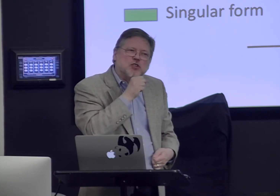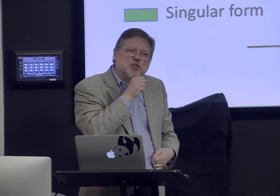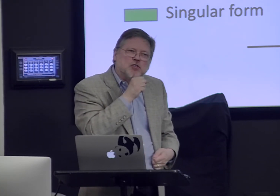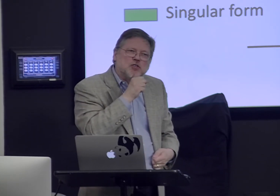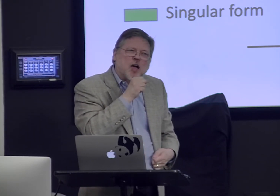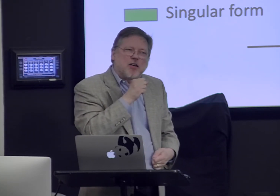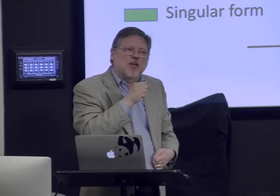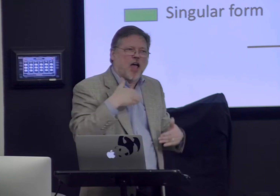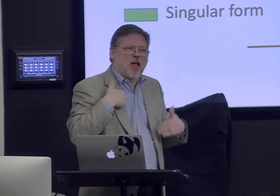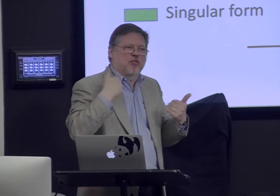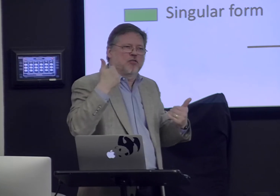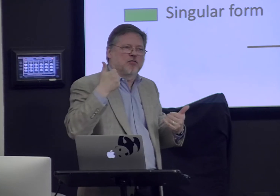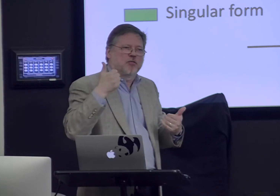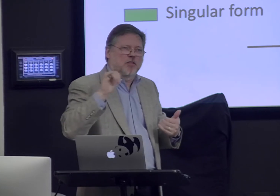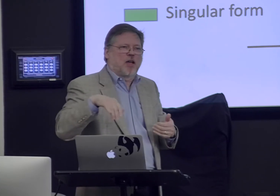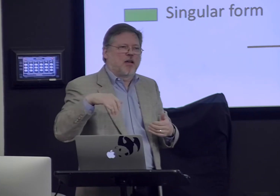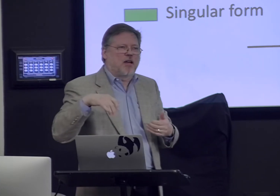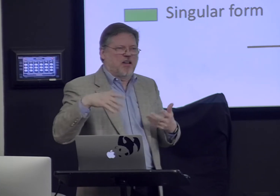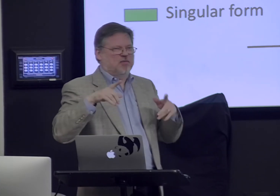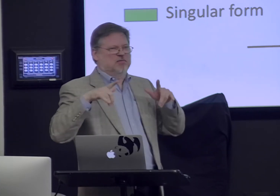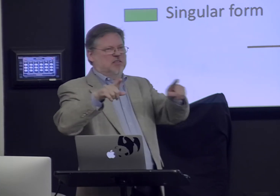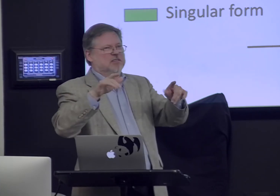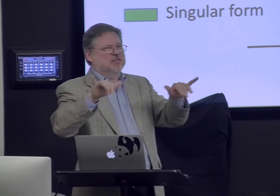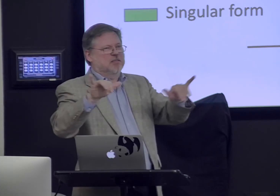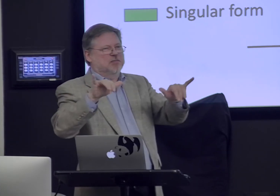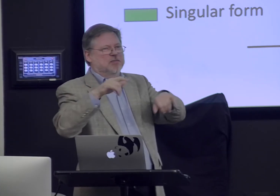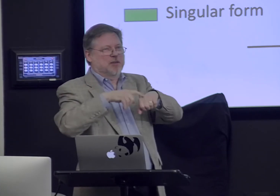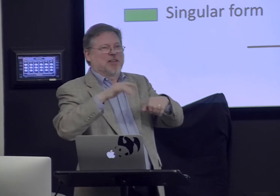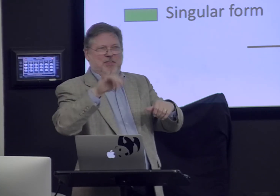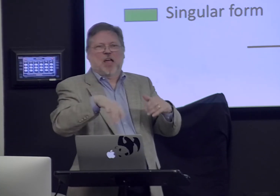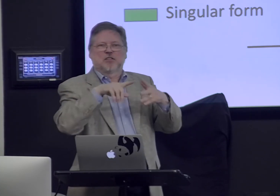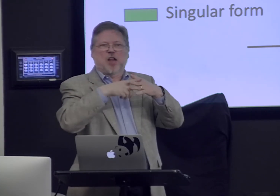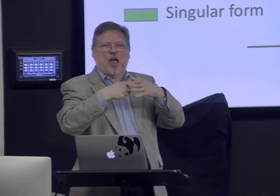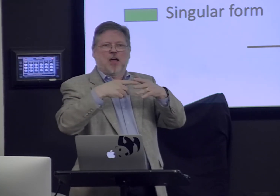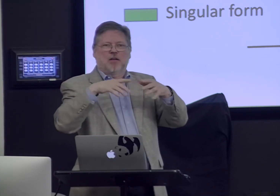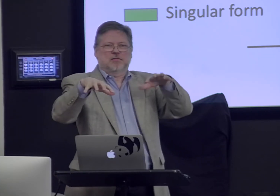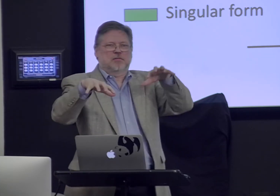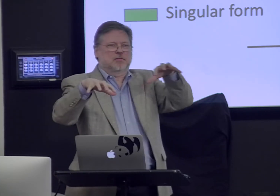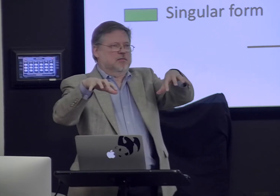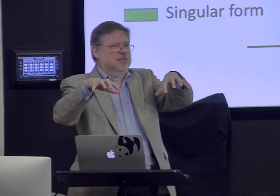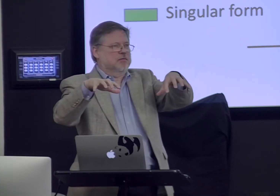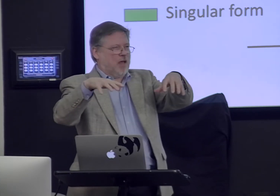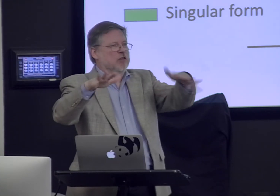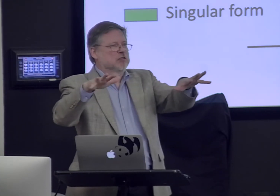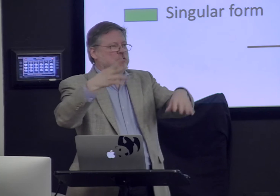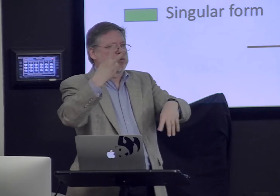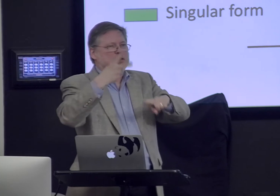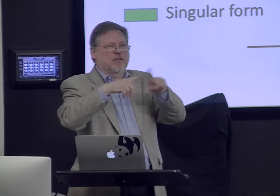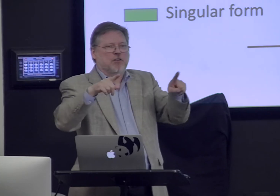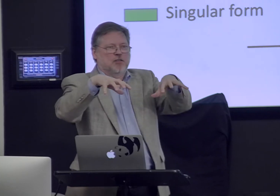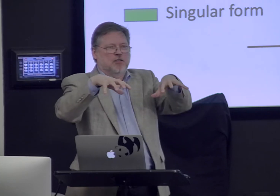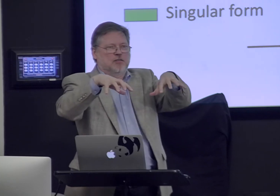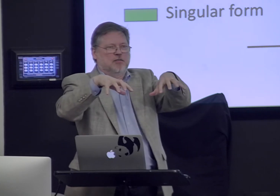Higgins, it had already come to be understood as mother. Now, even though the books were contemporaneous,